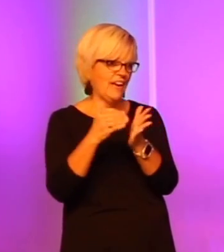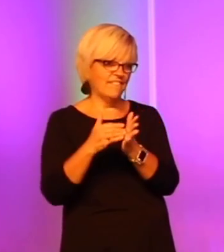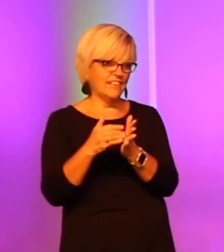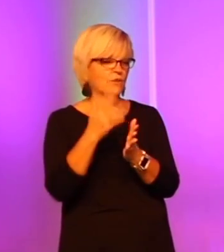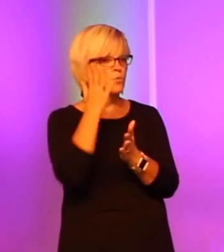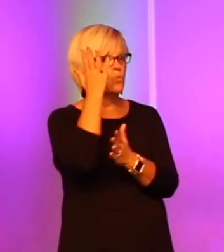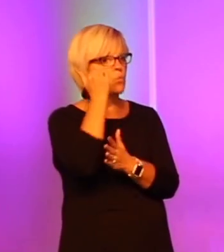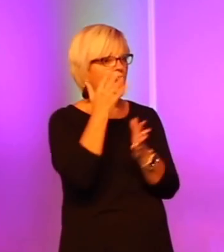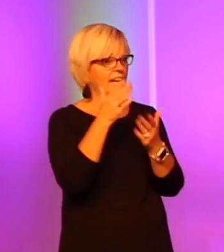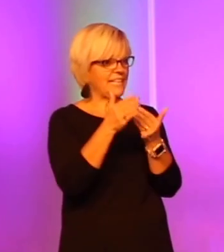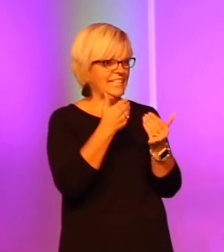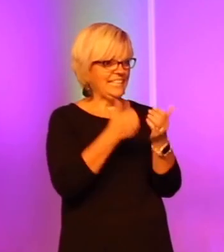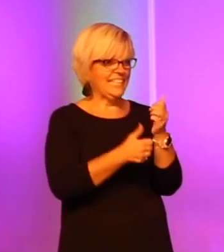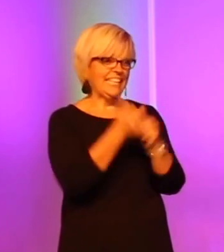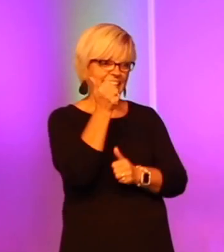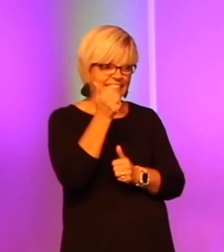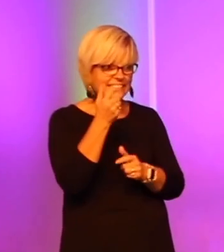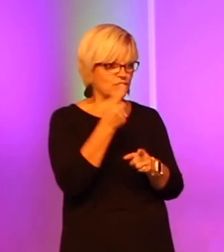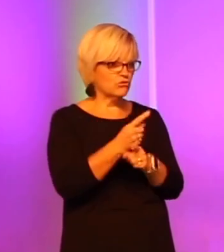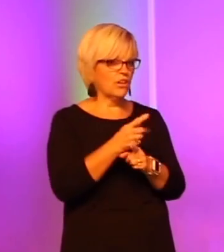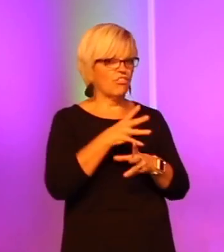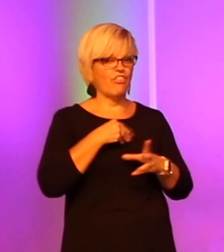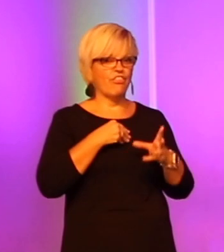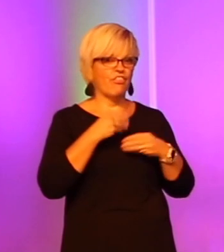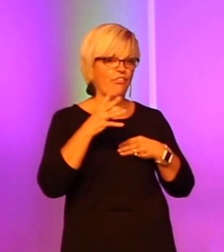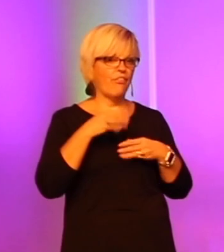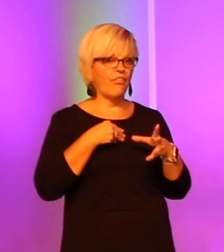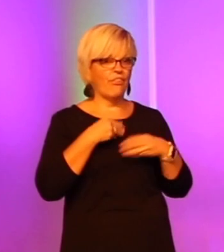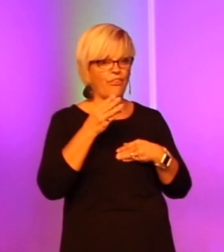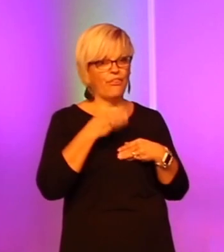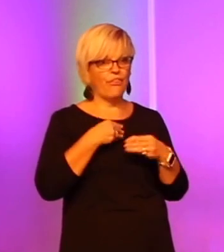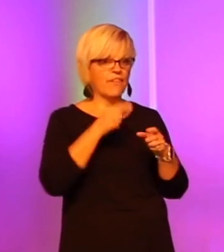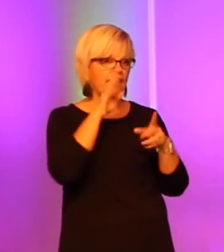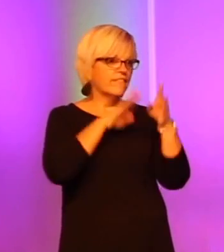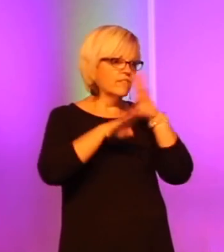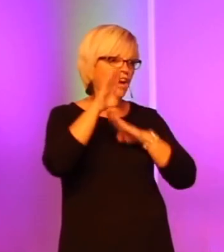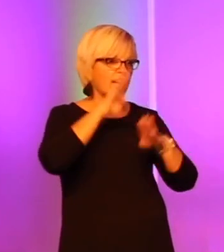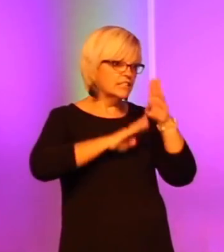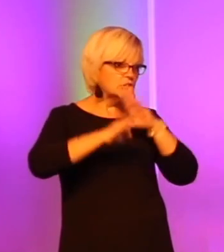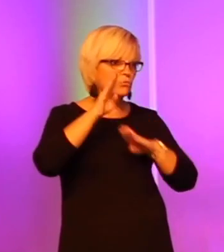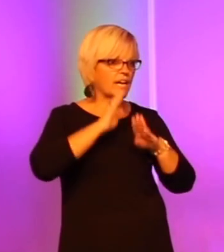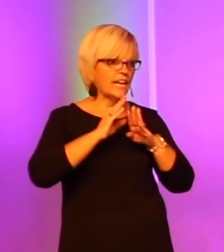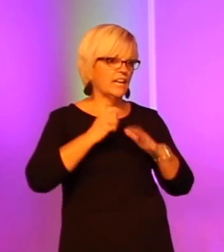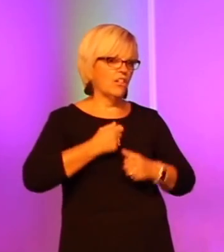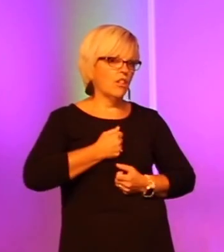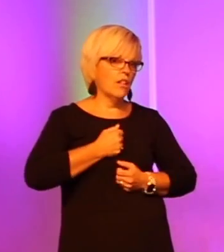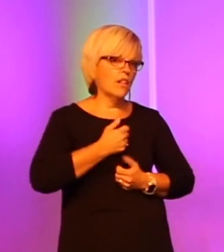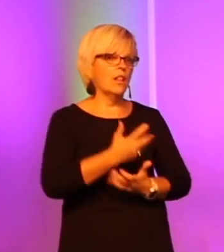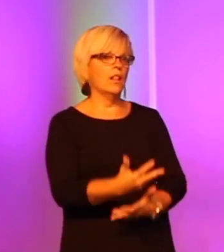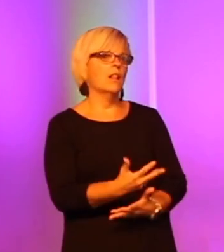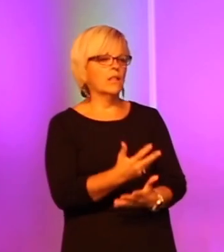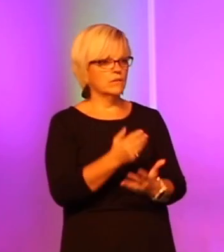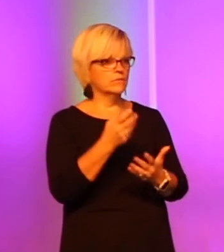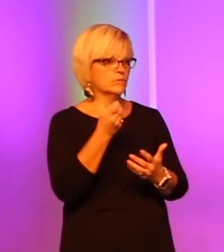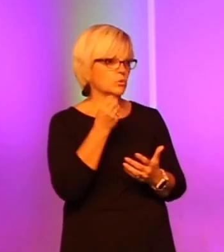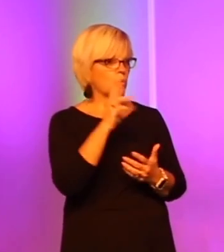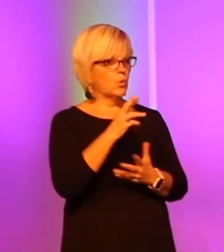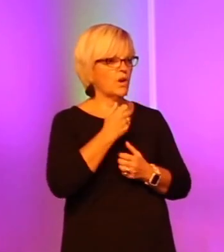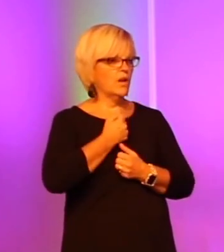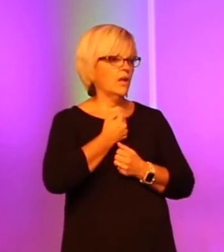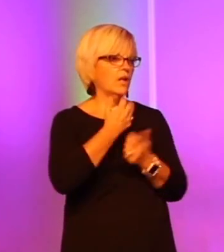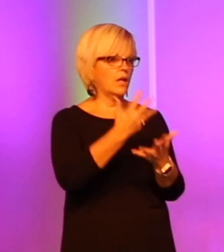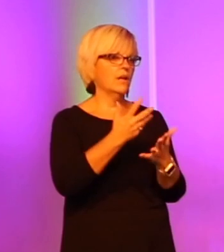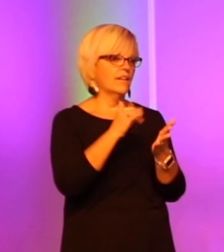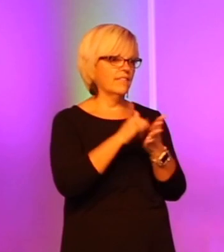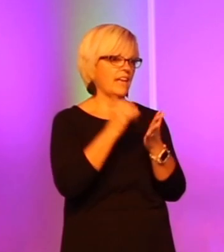it's easier to just deal with it on our own and fight and be so frustrated and get so worn down. Or we get worn down to the point of